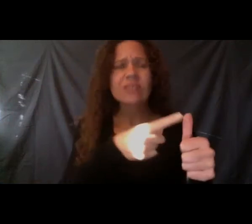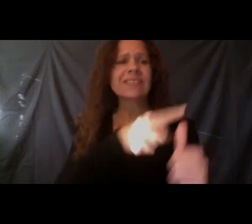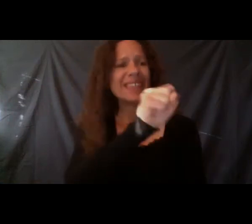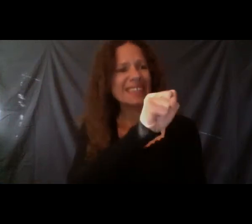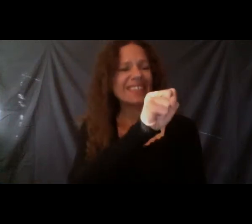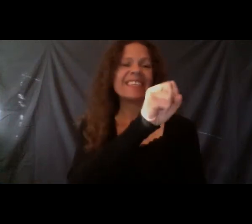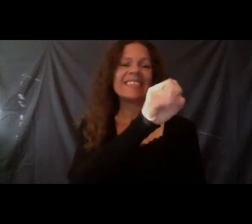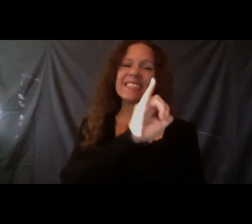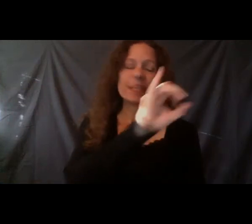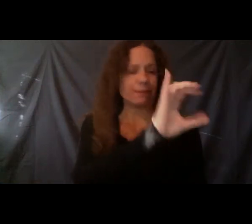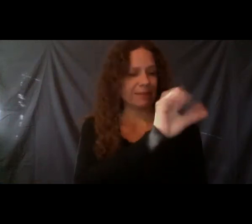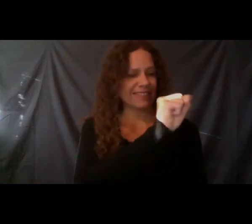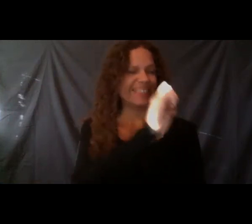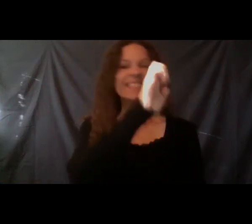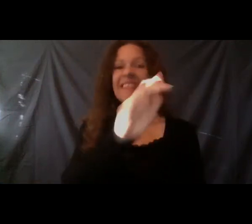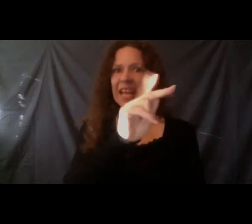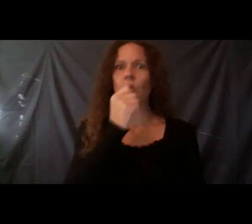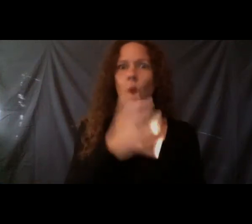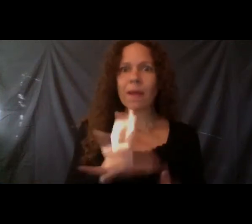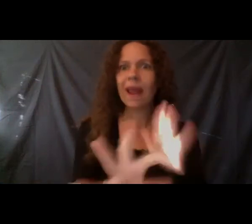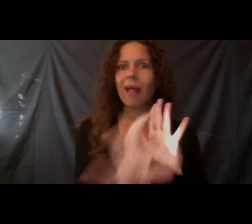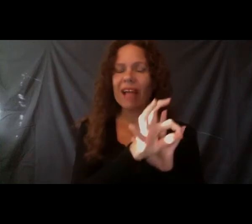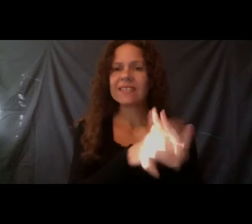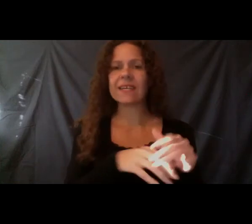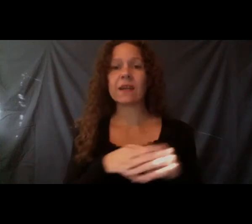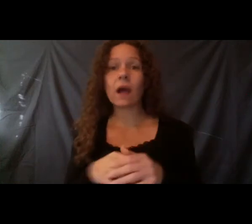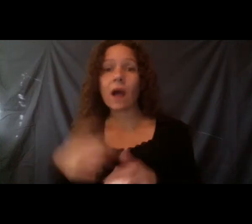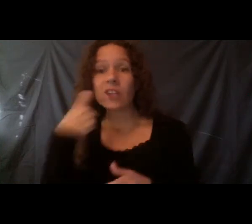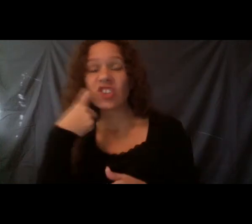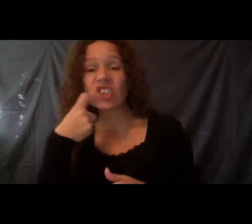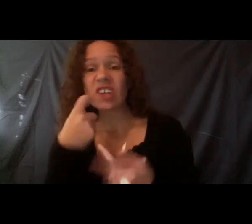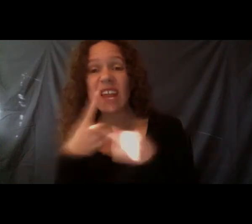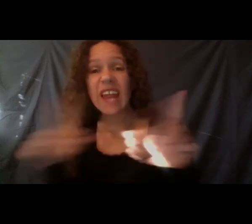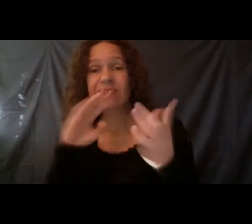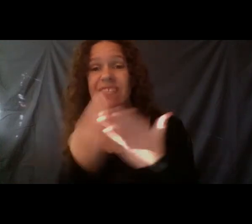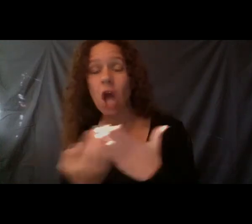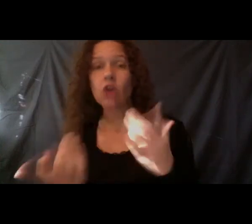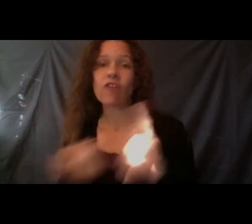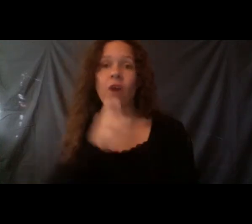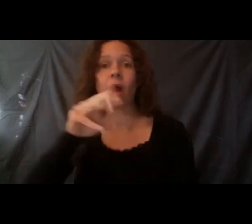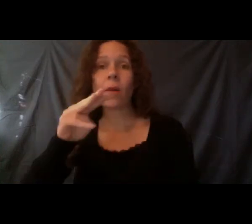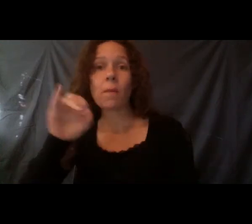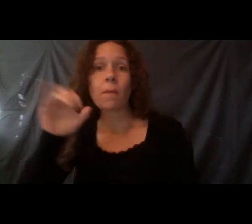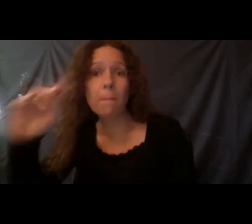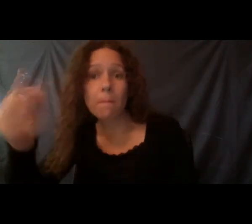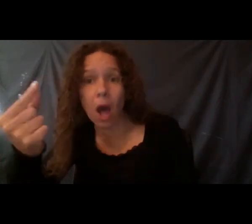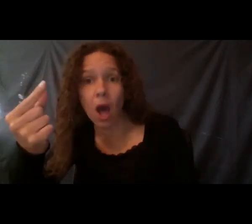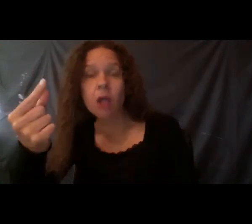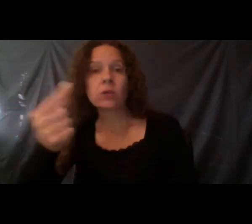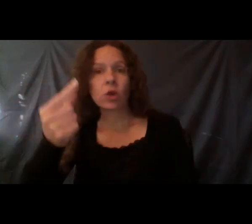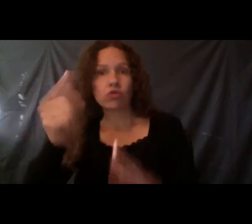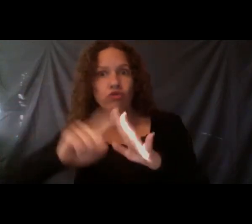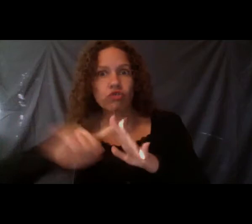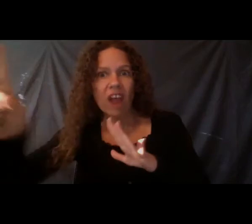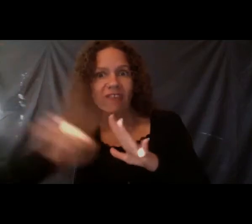Allen. In Sacramento, just announced this afternoon, the daughter of Hmong refugees, the first API woman to serve on their city council,